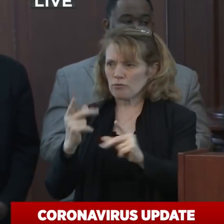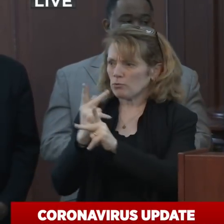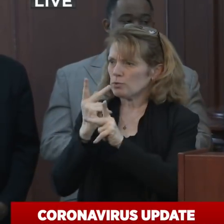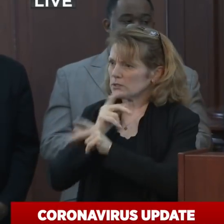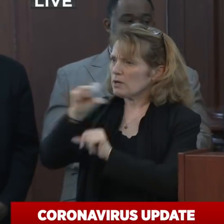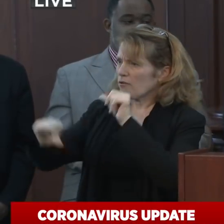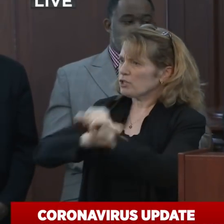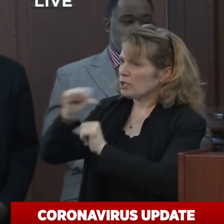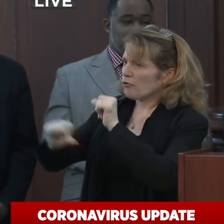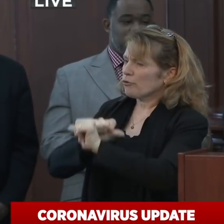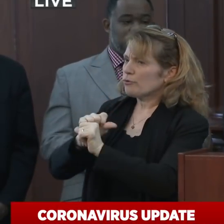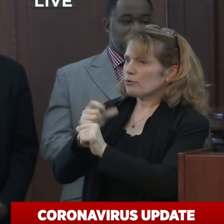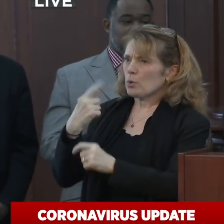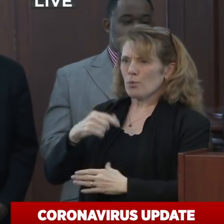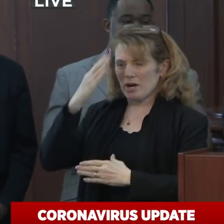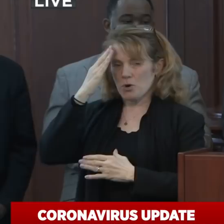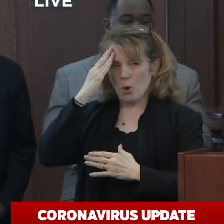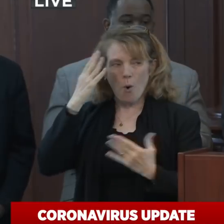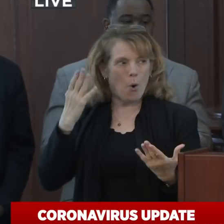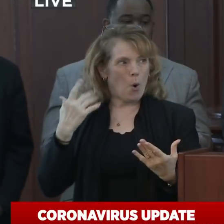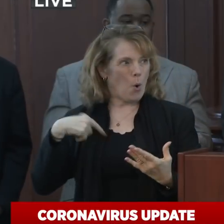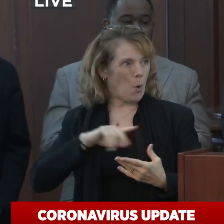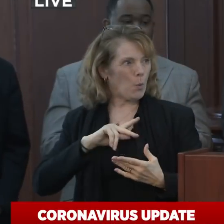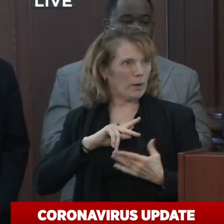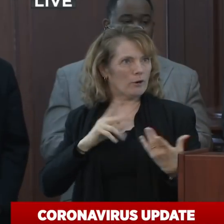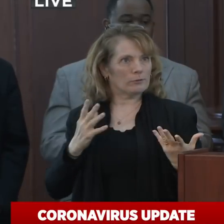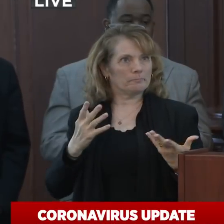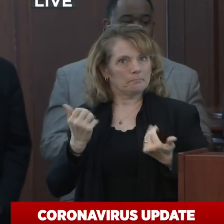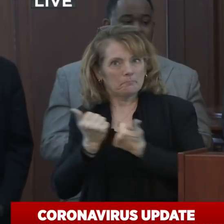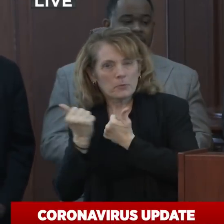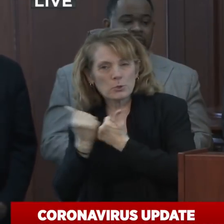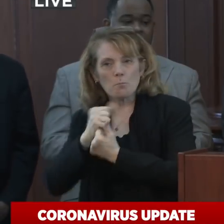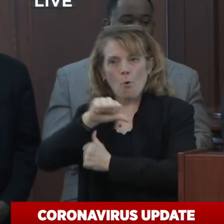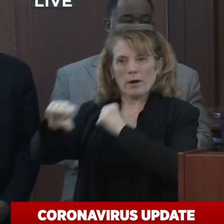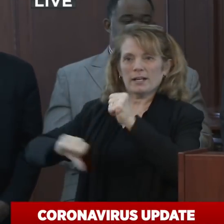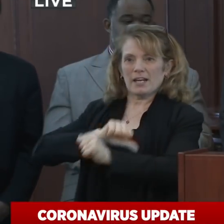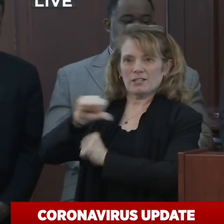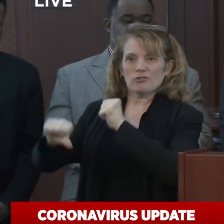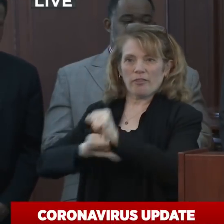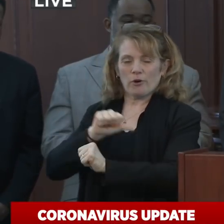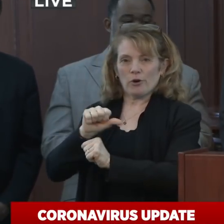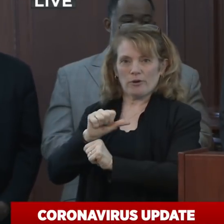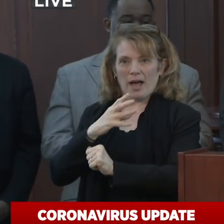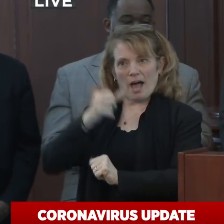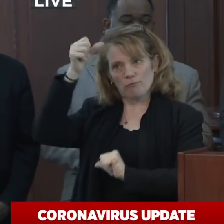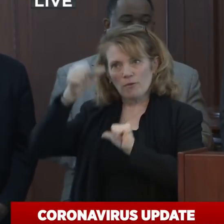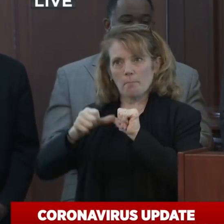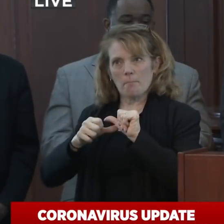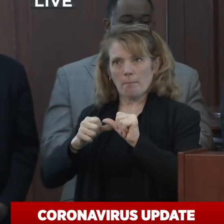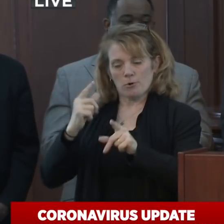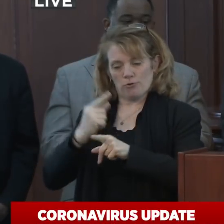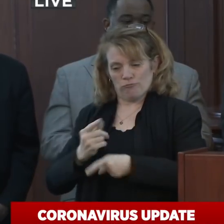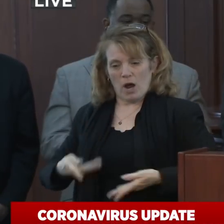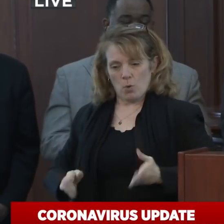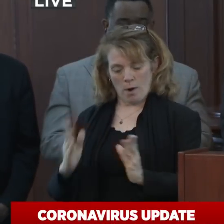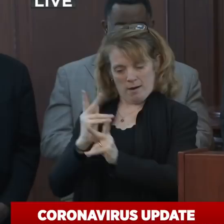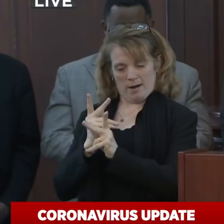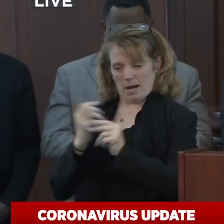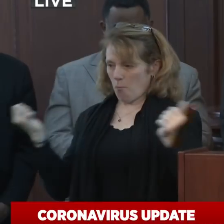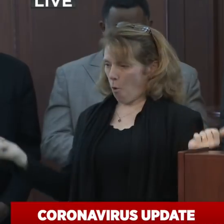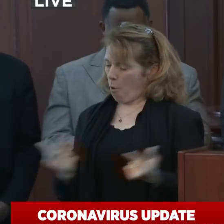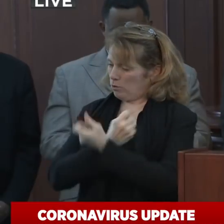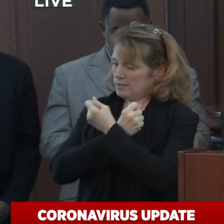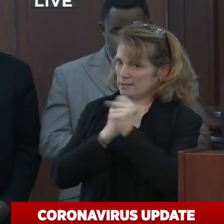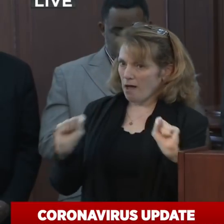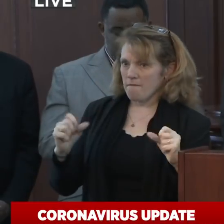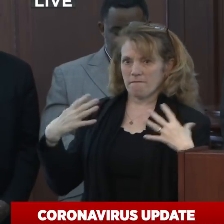very awe-inspiring and eye-opening. So holding all of this together, we're trying to be as mindful as possible for those who are more at risk